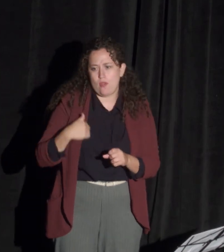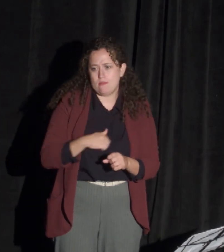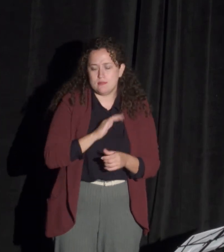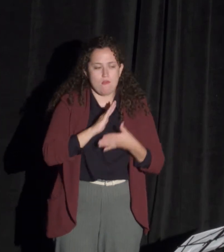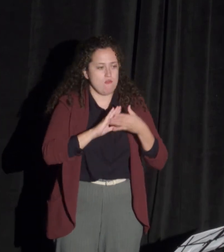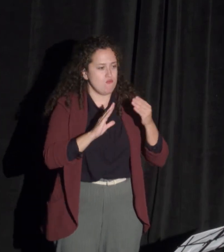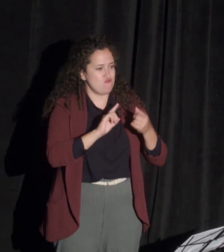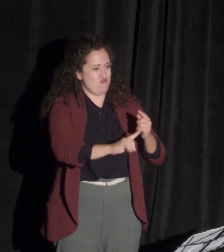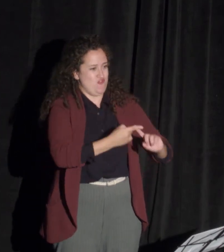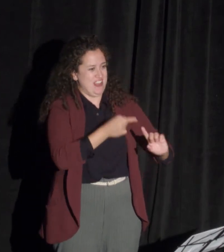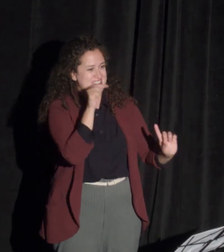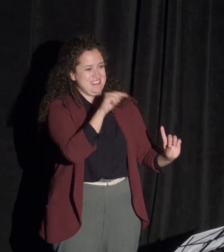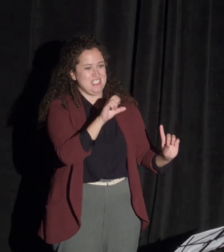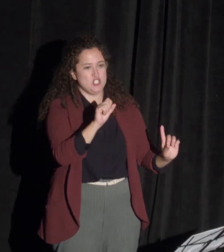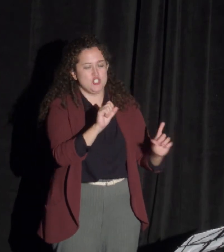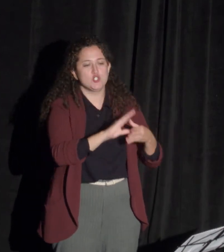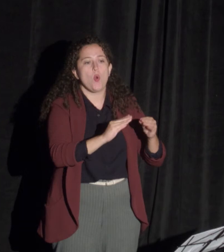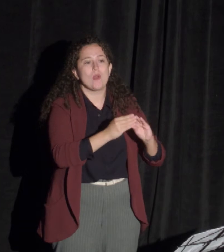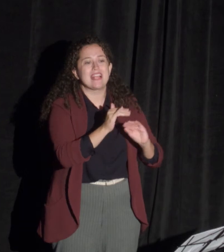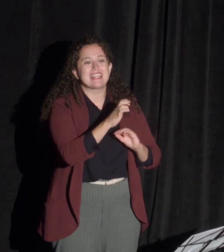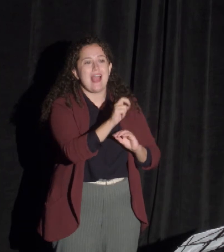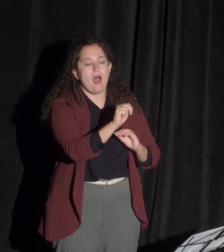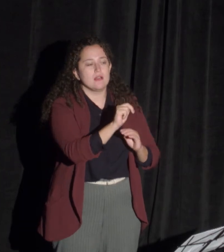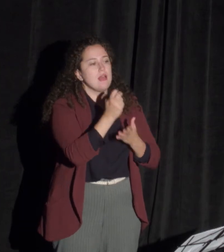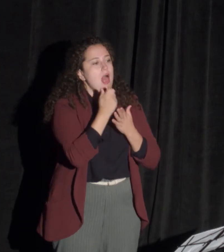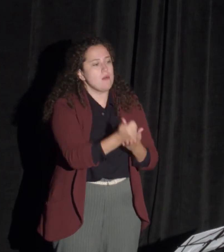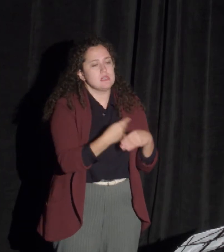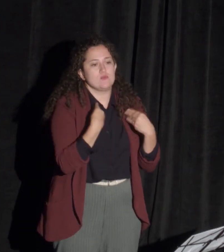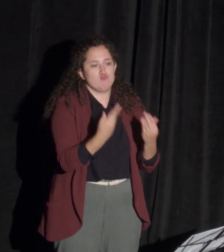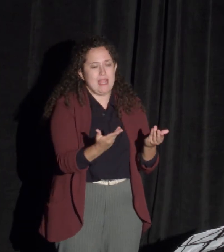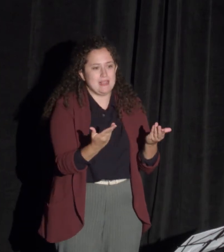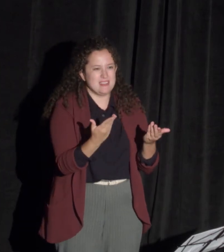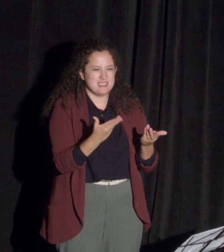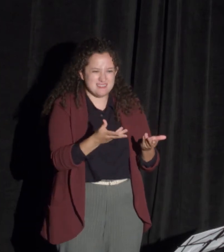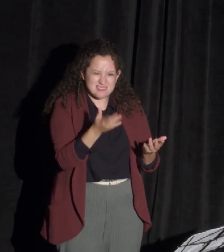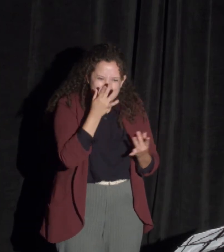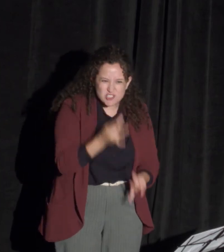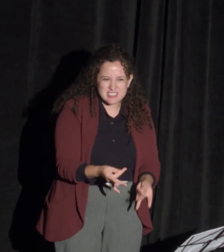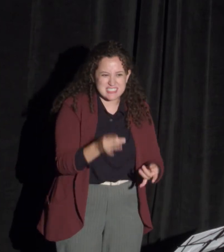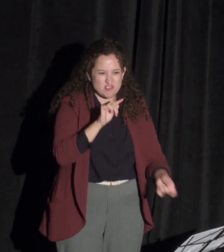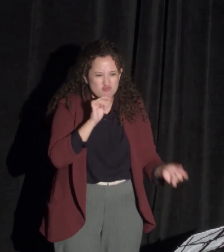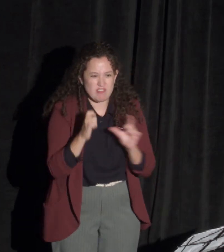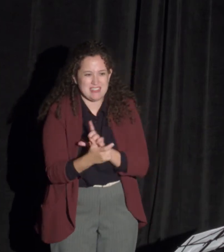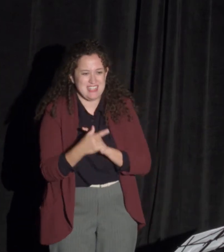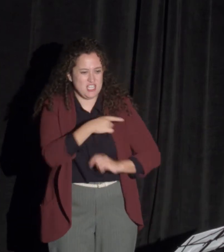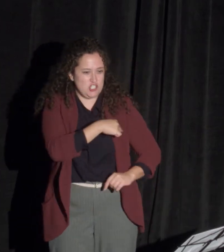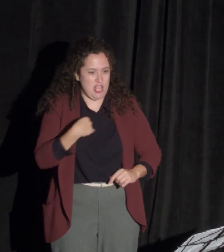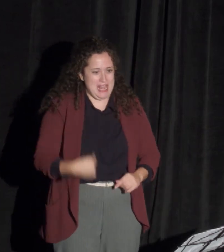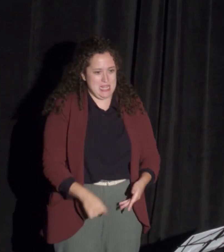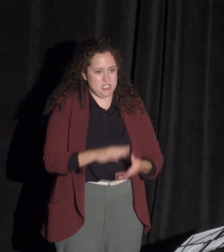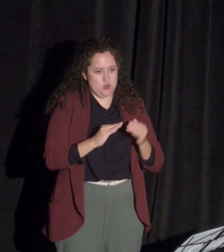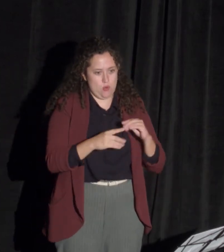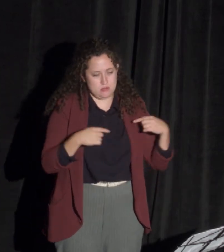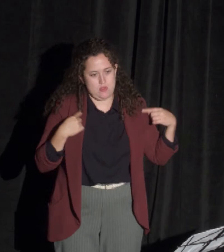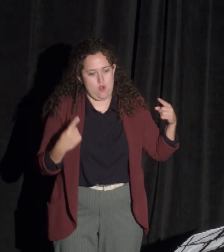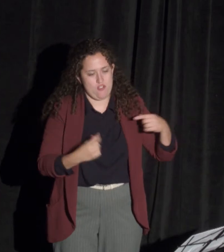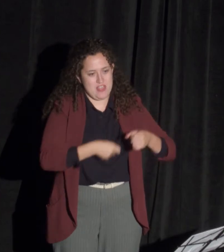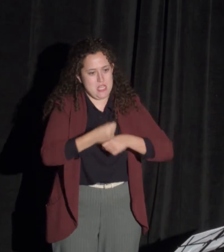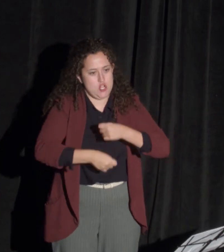us bring you so many interesting translated Chinese stories over the year. All the authors, the translators,